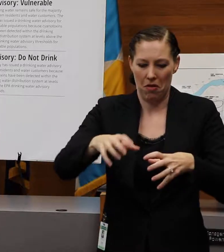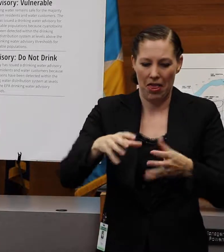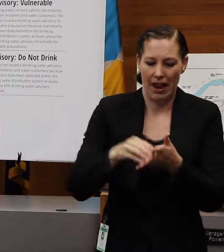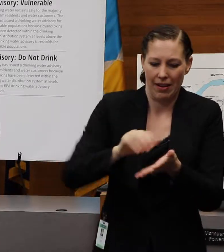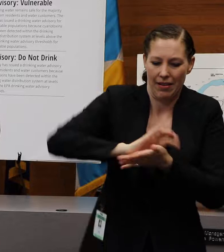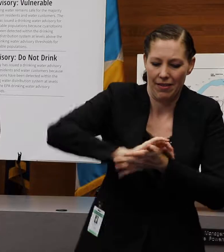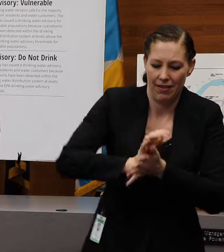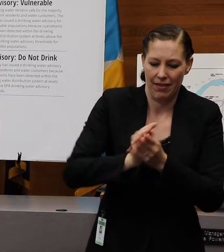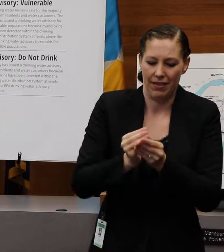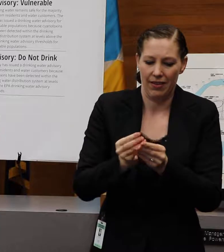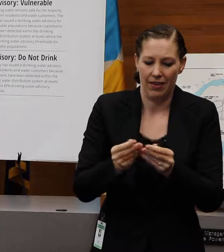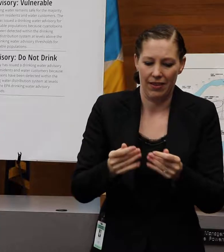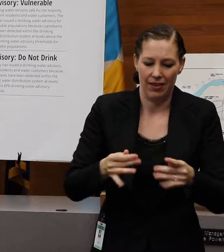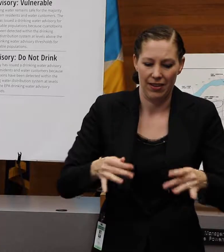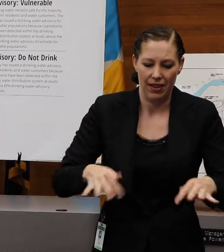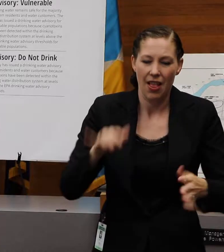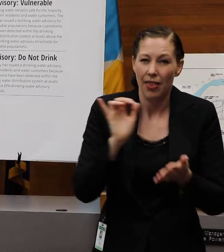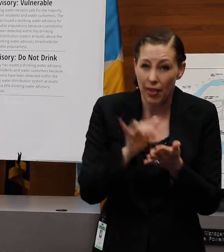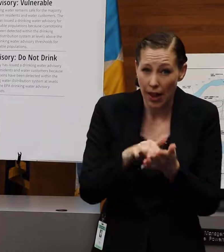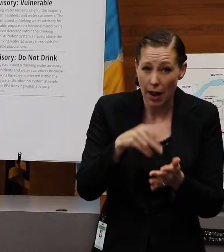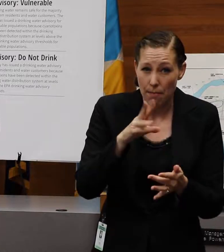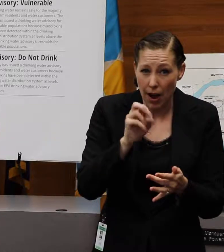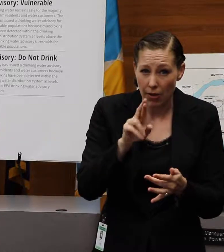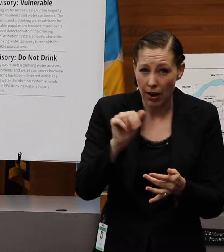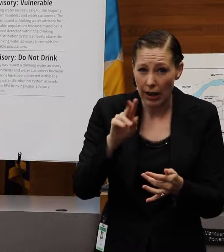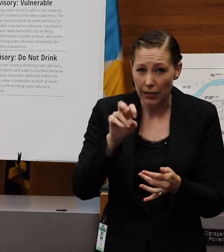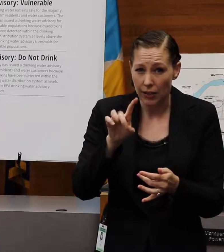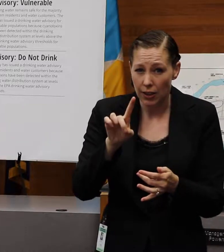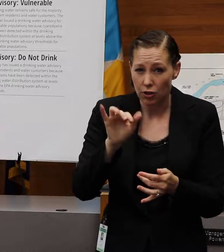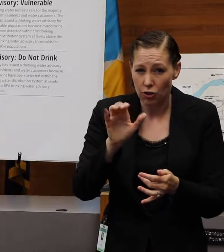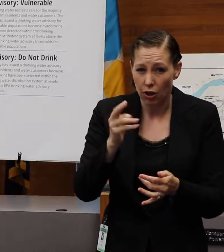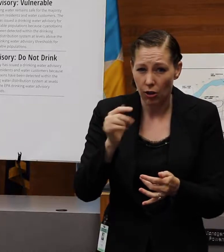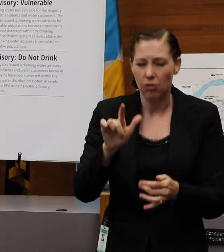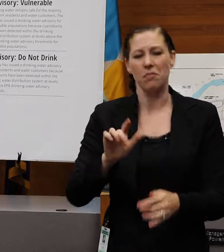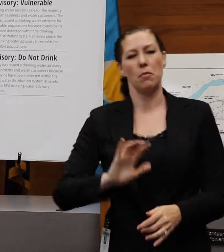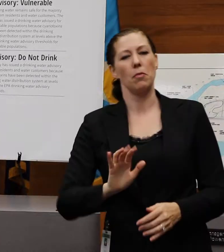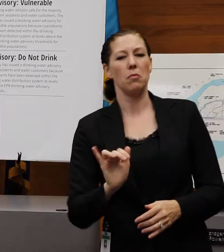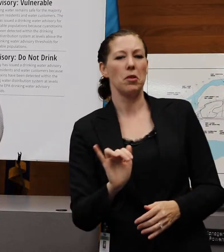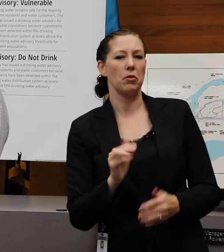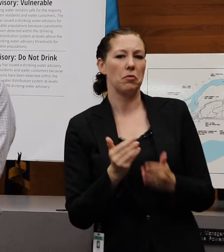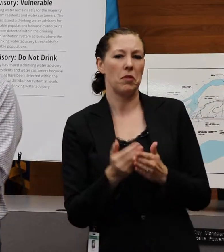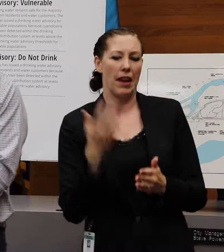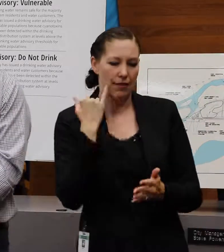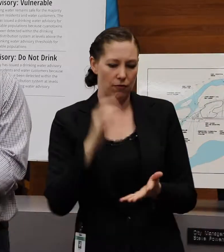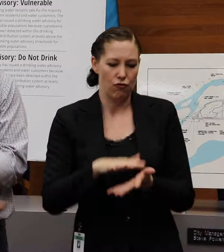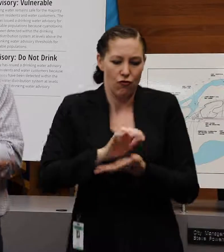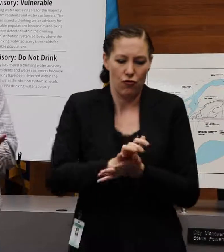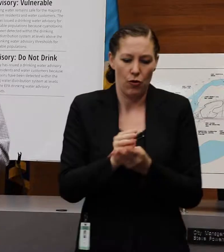powdered activated carbon looks and feels like. How much is this going to be costing the city?